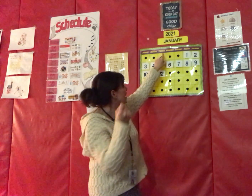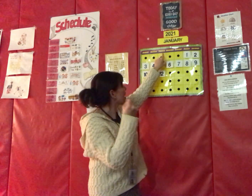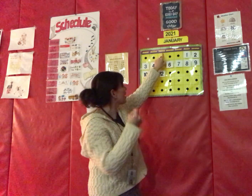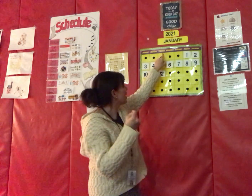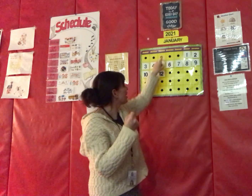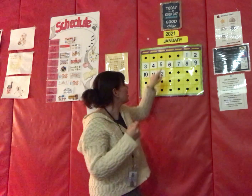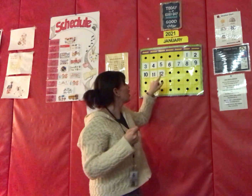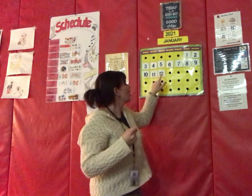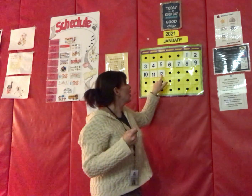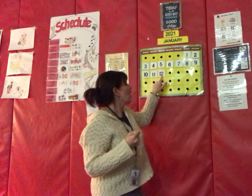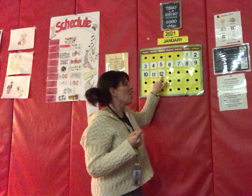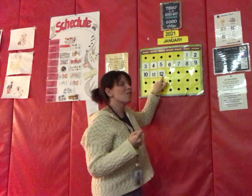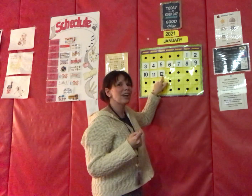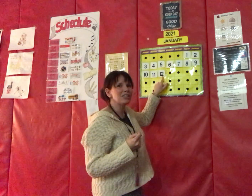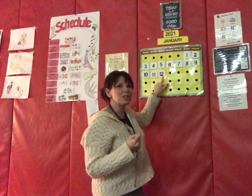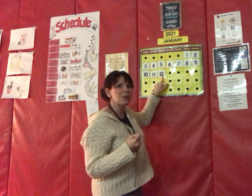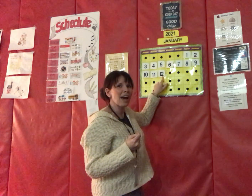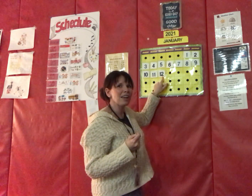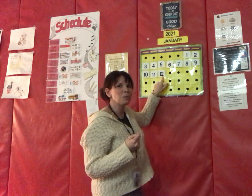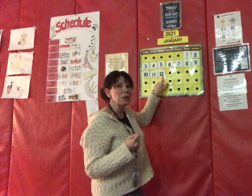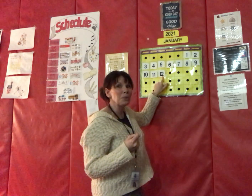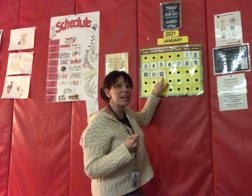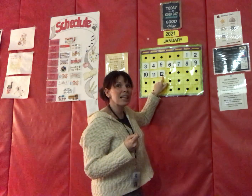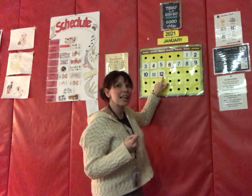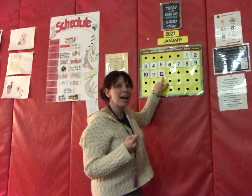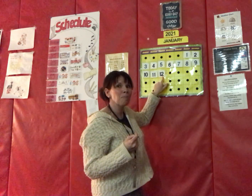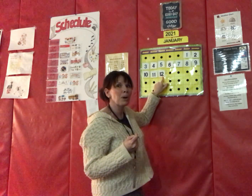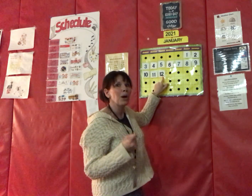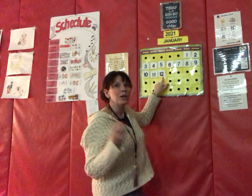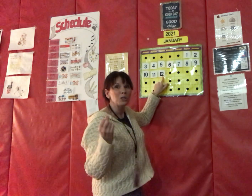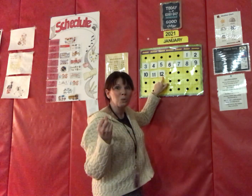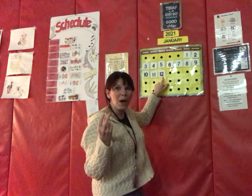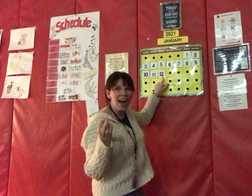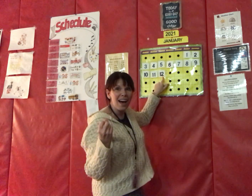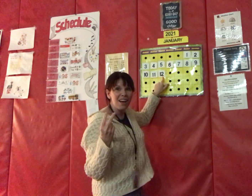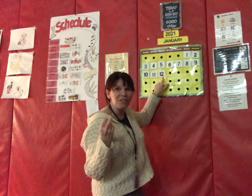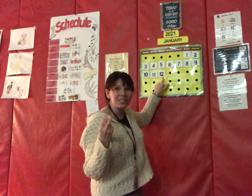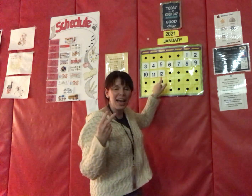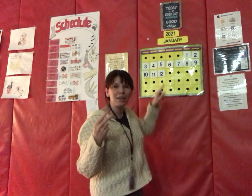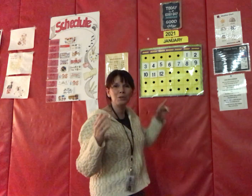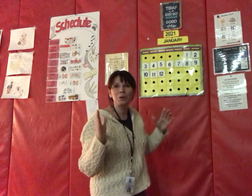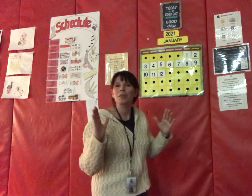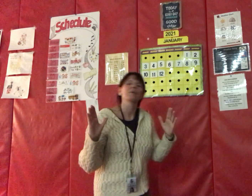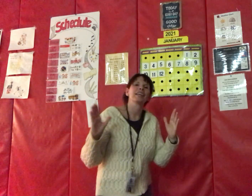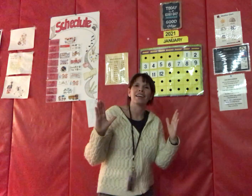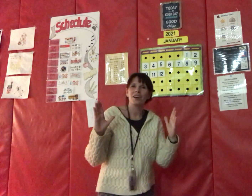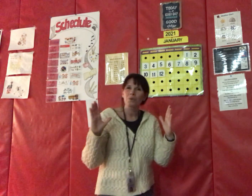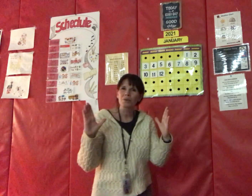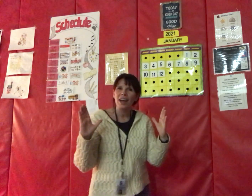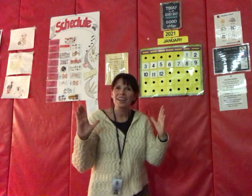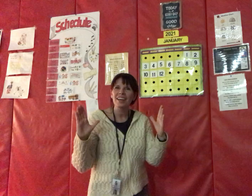Tuesday. All right, so guys, will you clap 12 times with me? Are we ready?